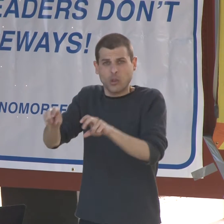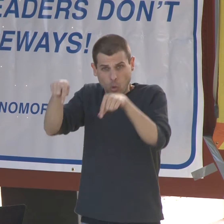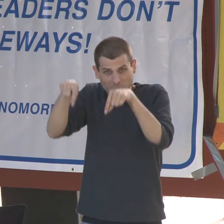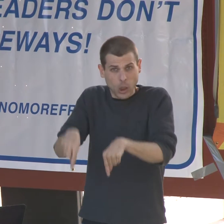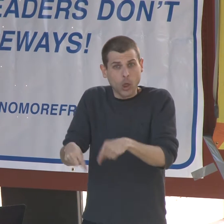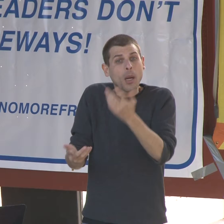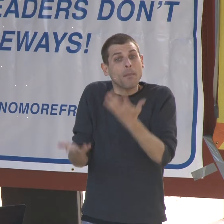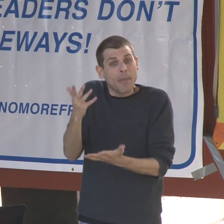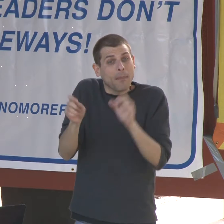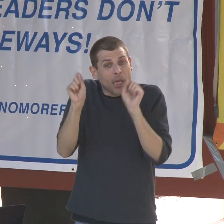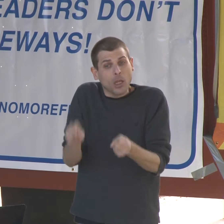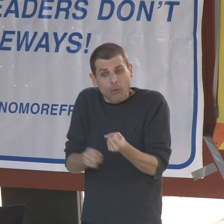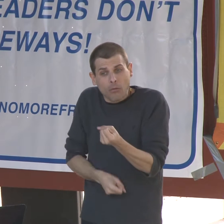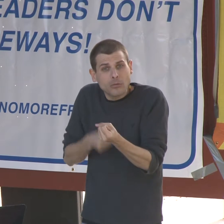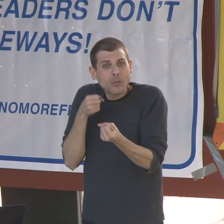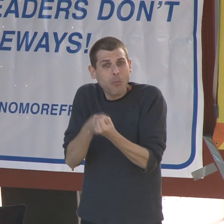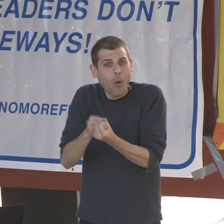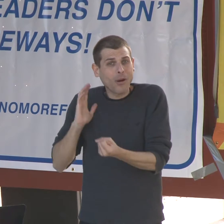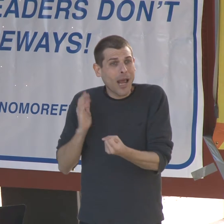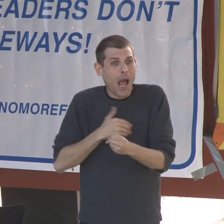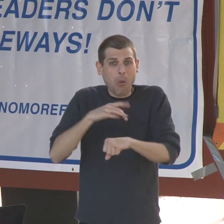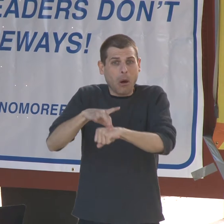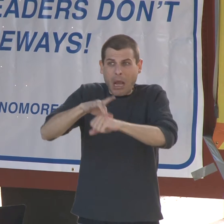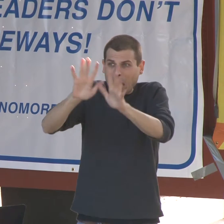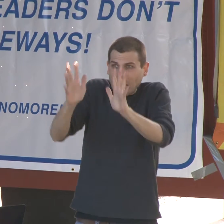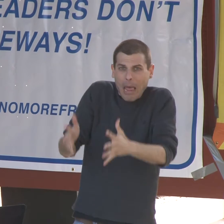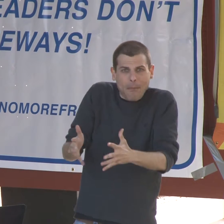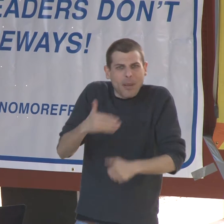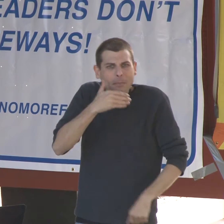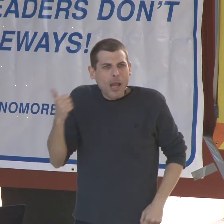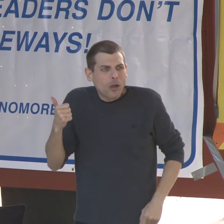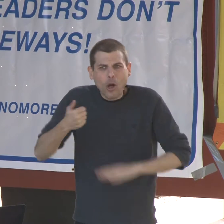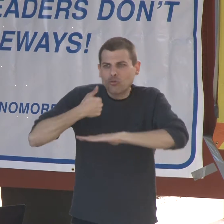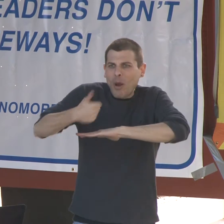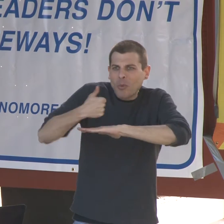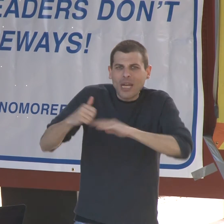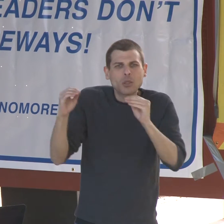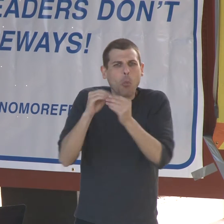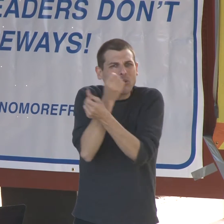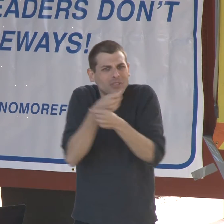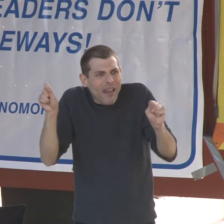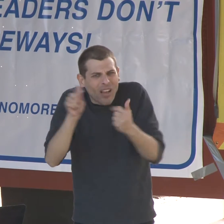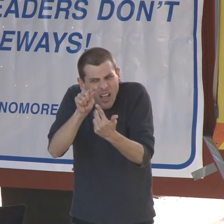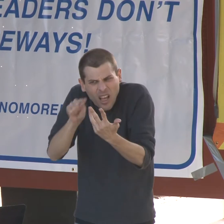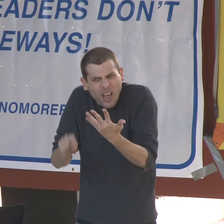climate reality and make active forms of transportation safer for all of us.